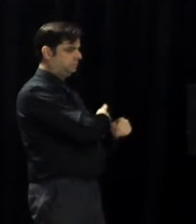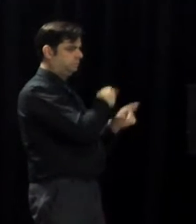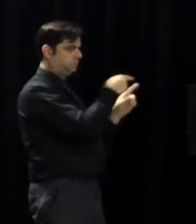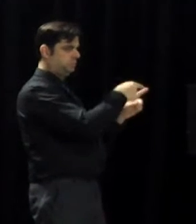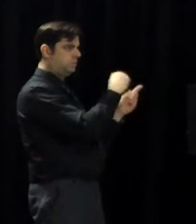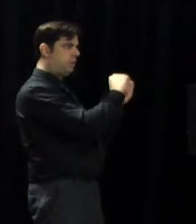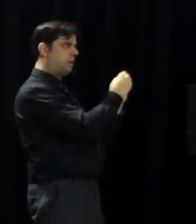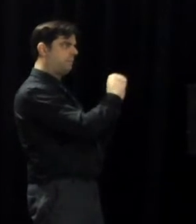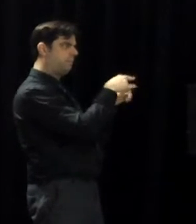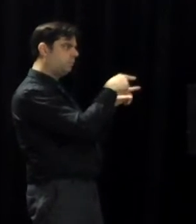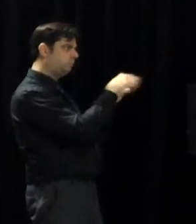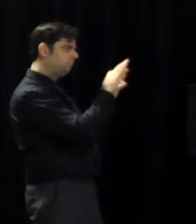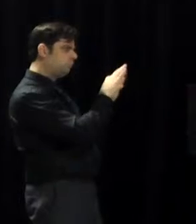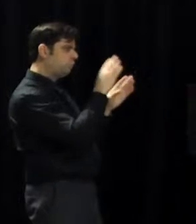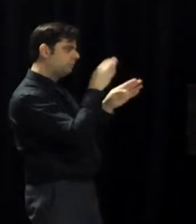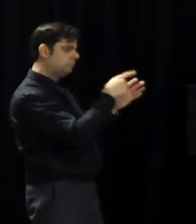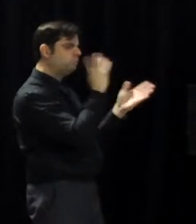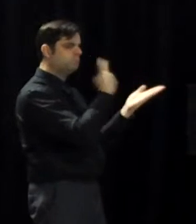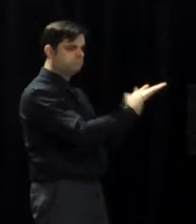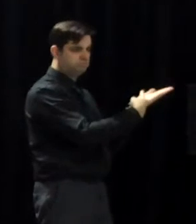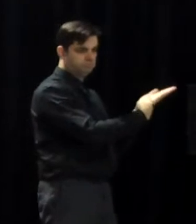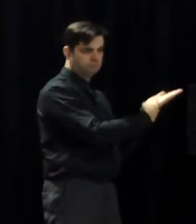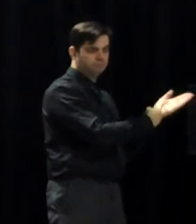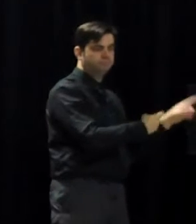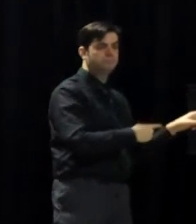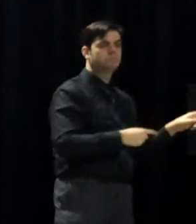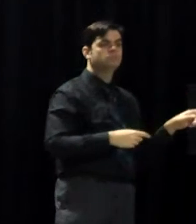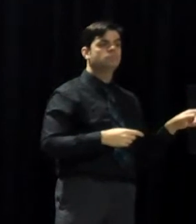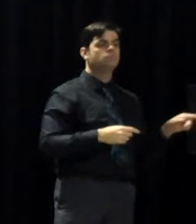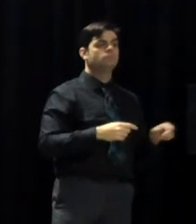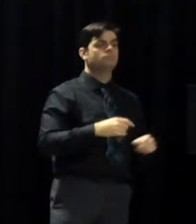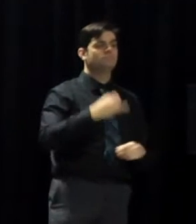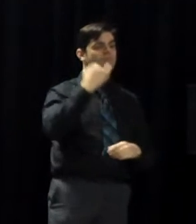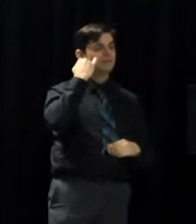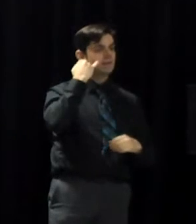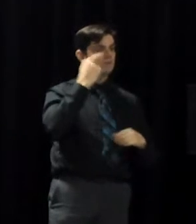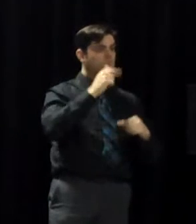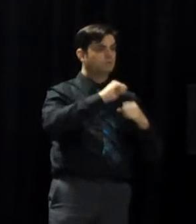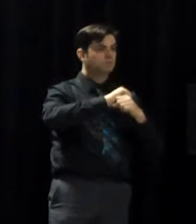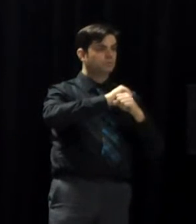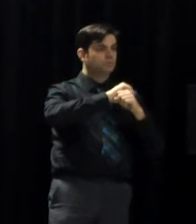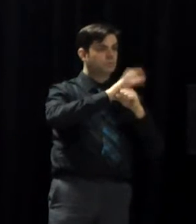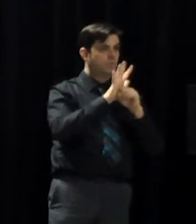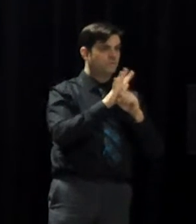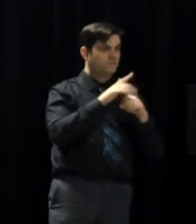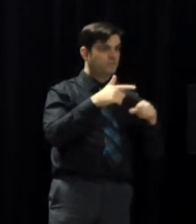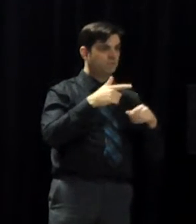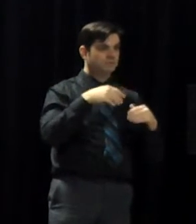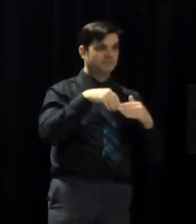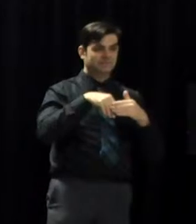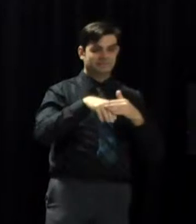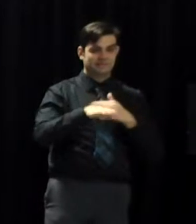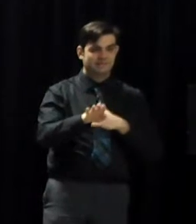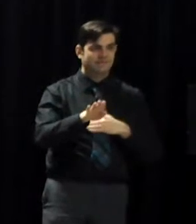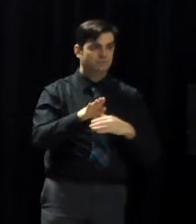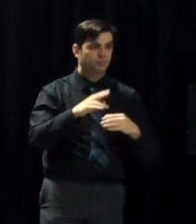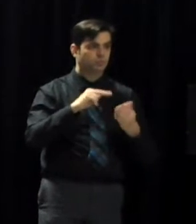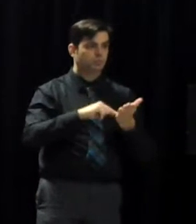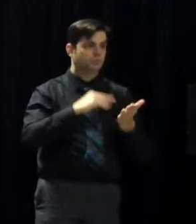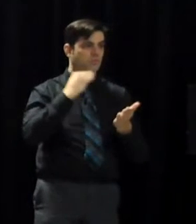into the hospital and you live in a nursing home, you cannot go back into that nursing home until you've tested negative for